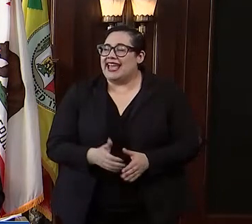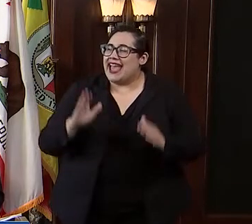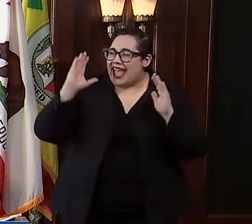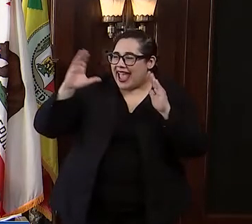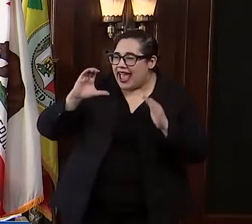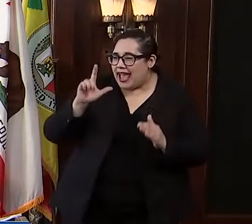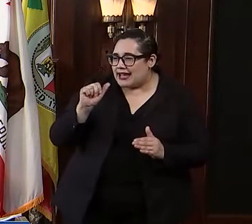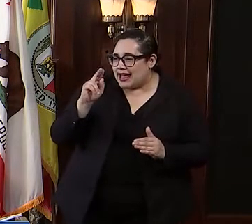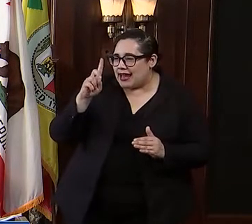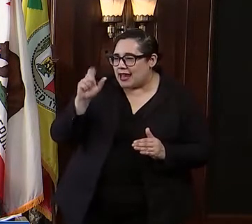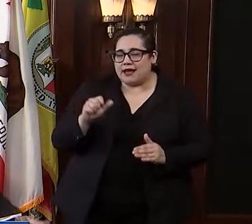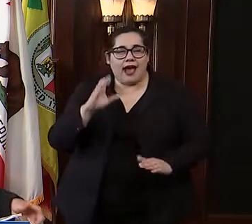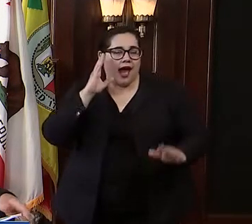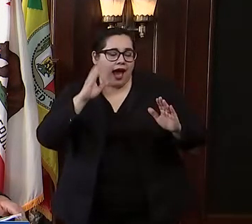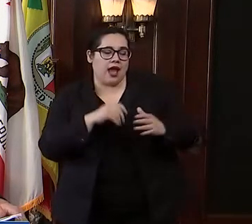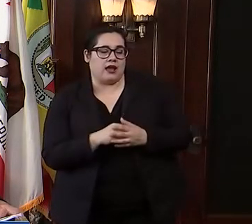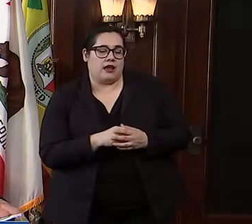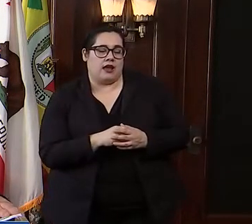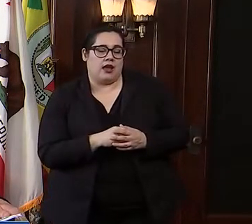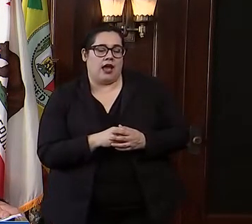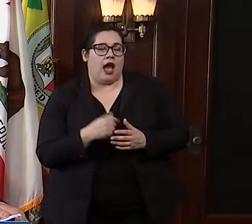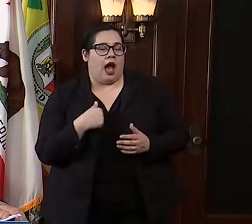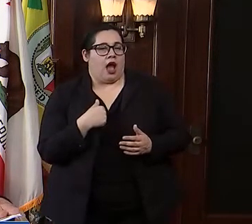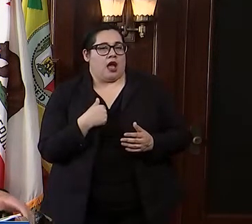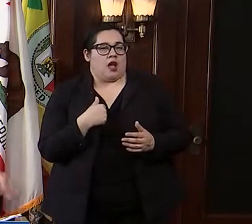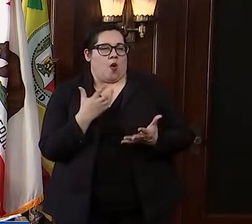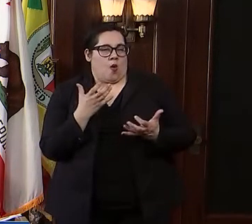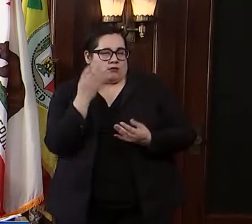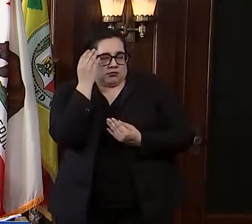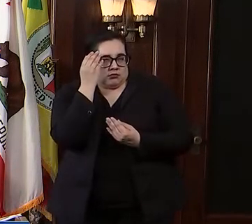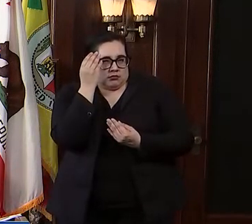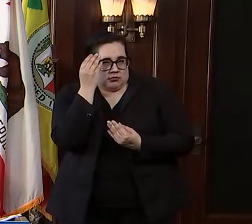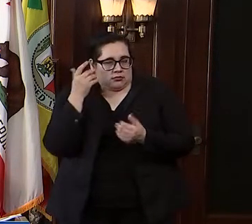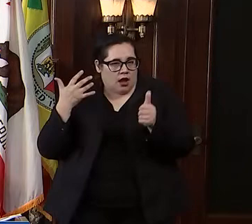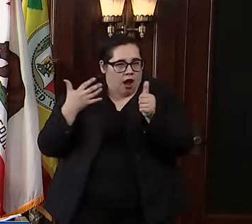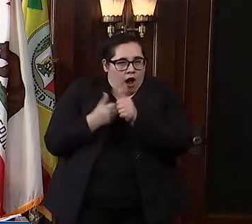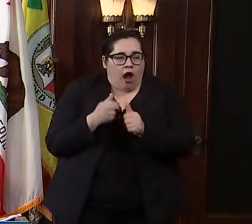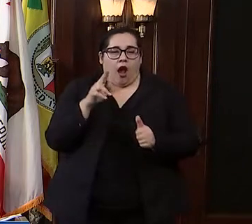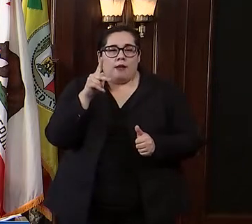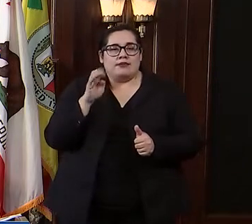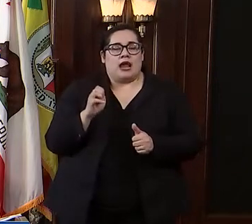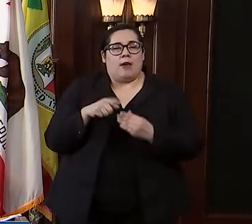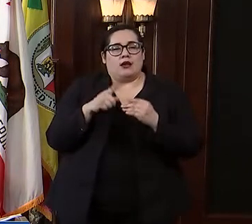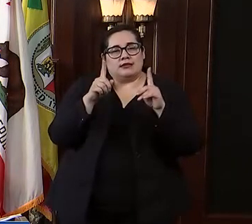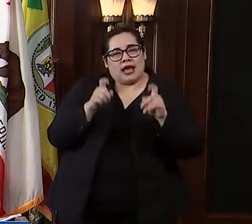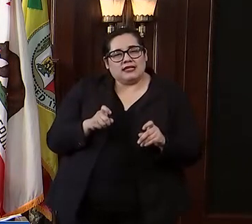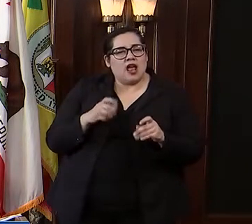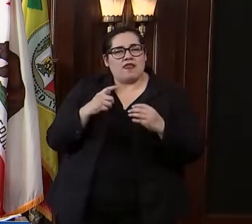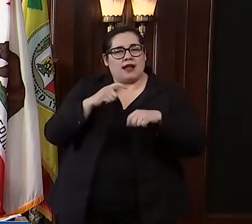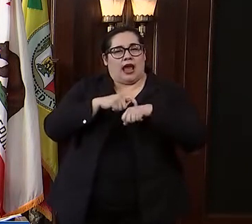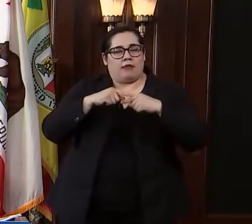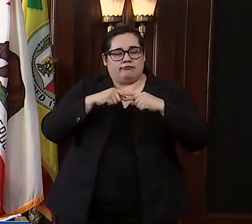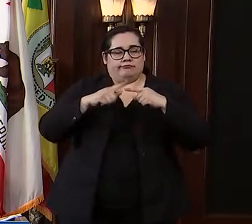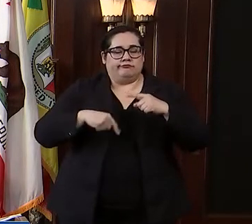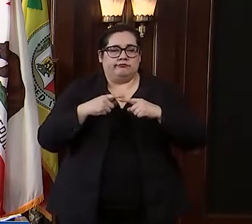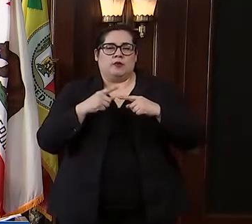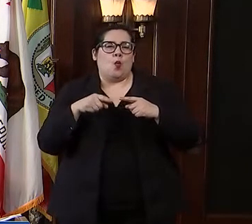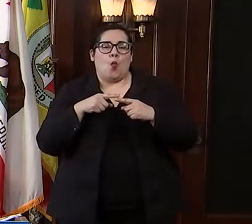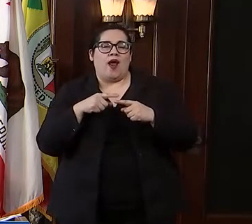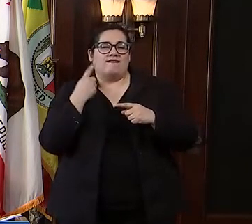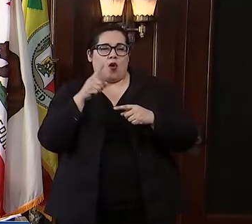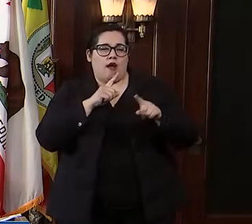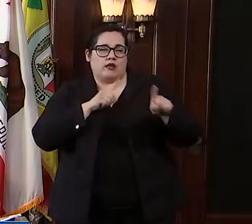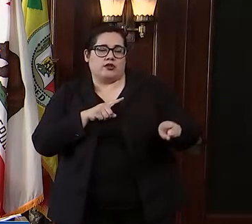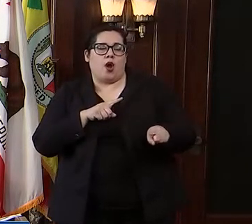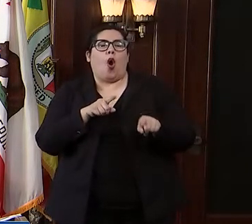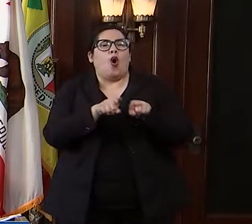Claudia. Hello. Hi. I'd like to get an update on the testing and the turnaround time on results. And also, as more